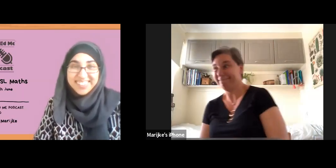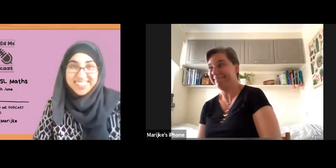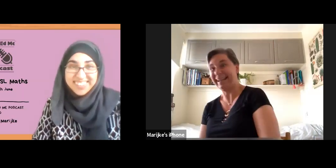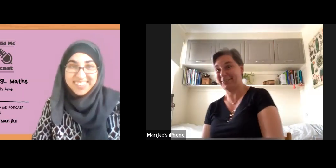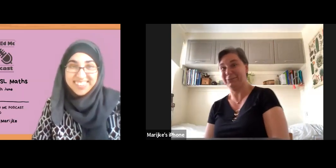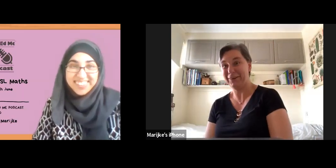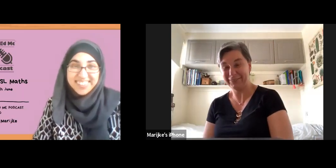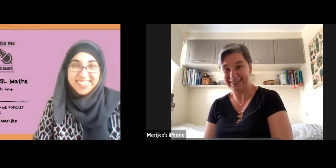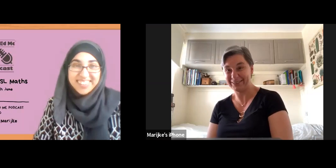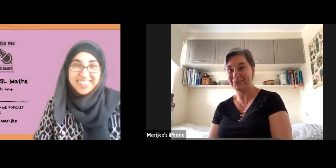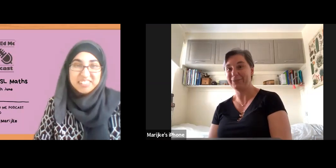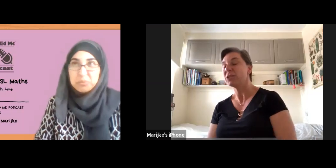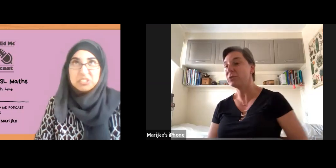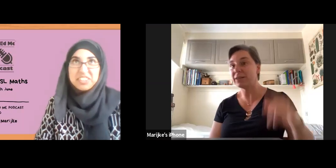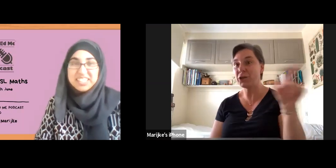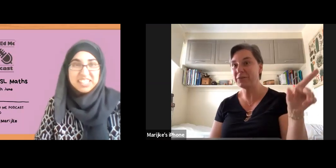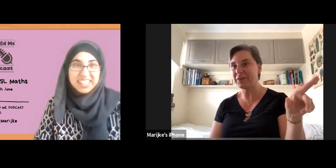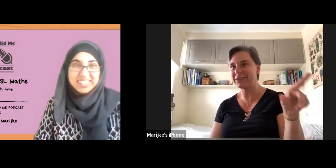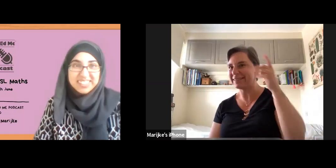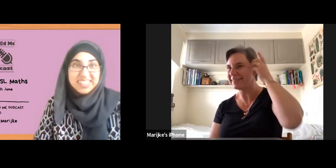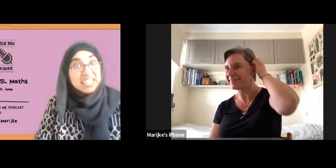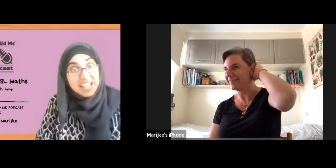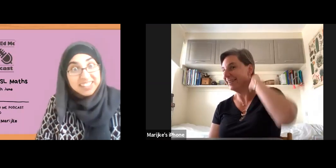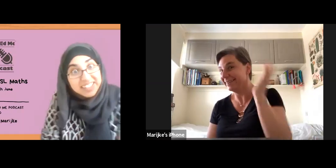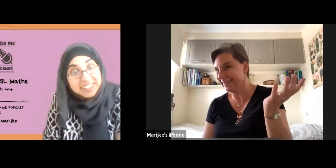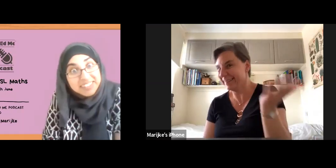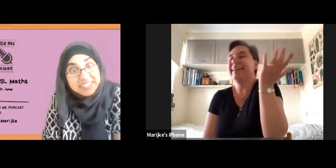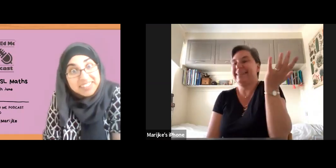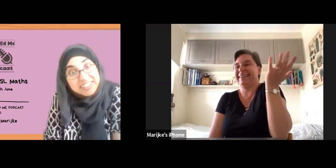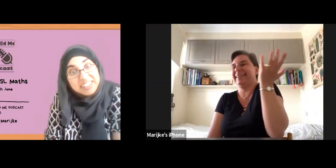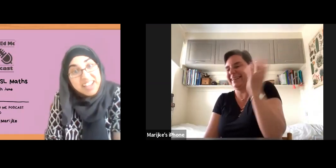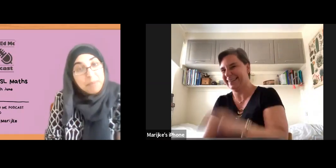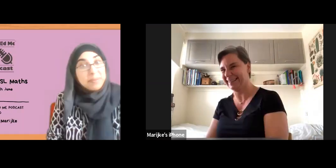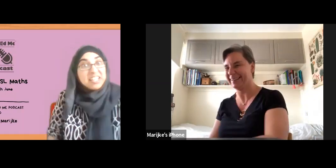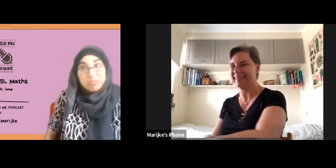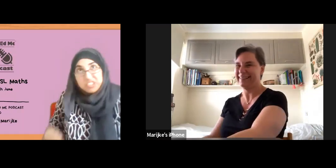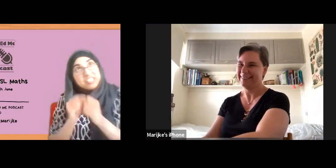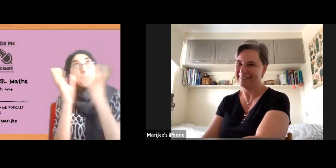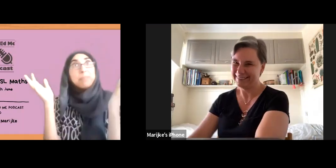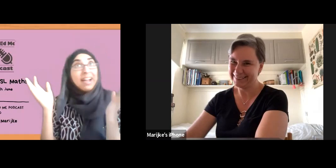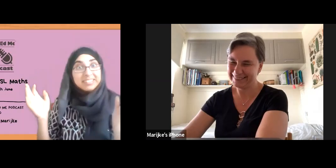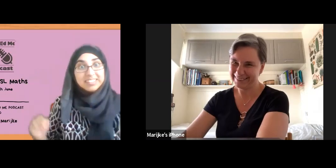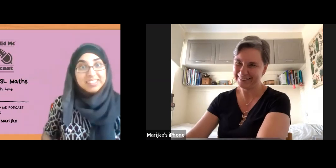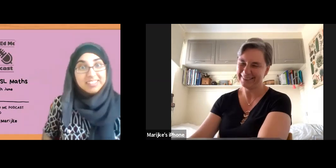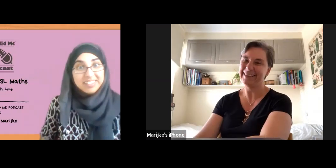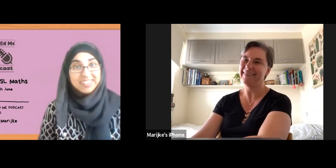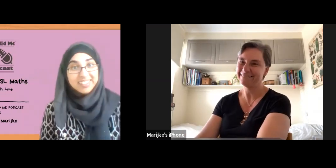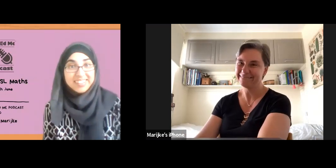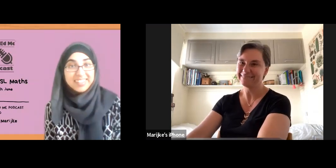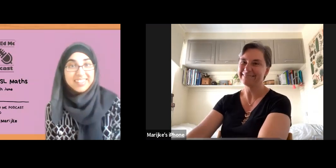I don't know. What to the other universe. Exactly. And maybe that's what starts the Big Bang. Yeah.